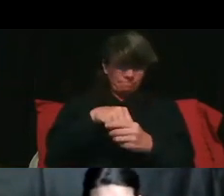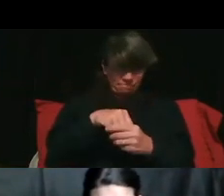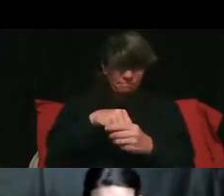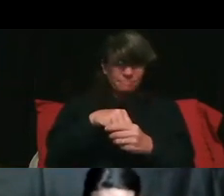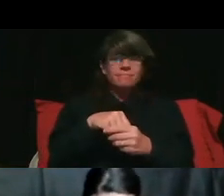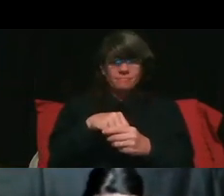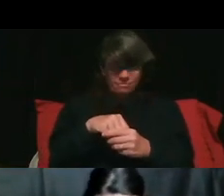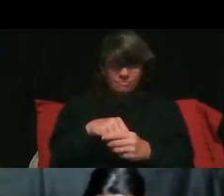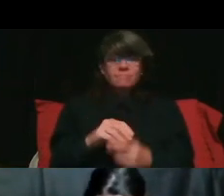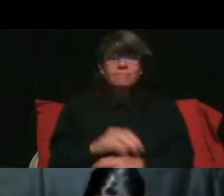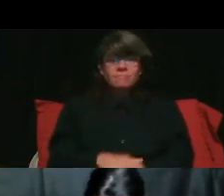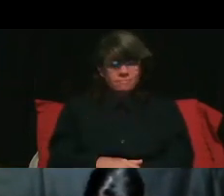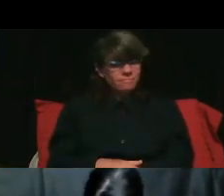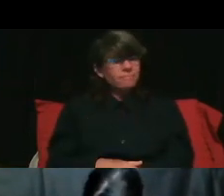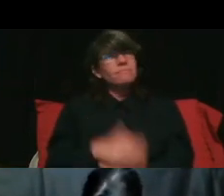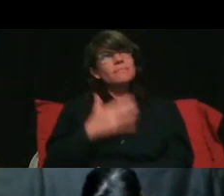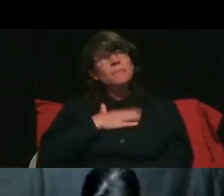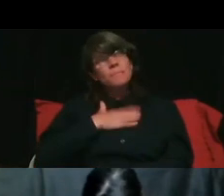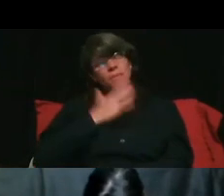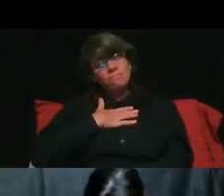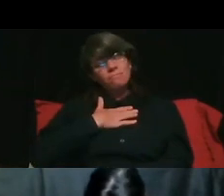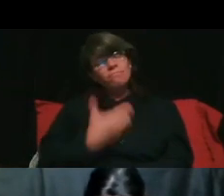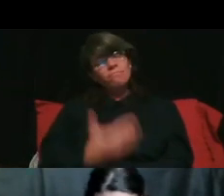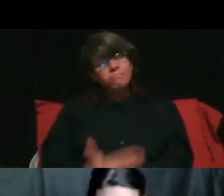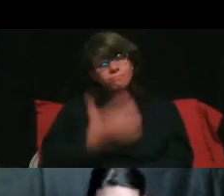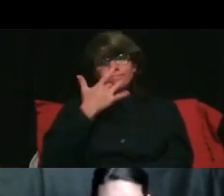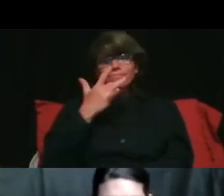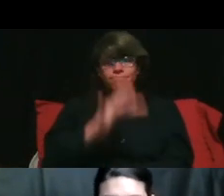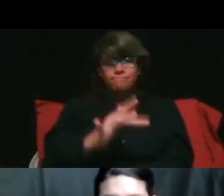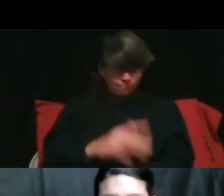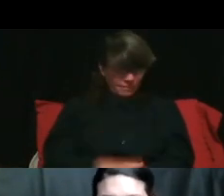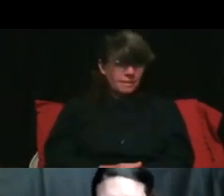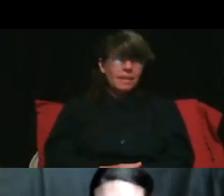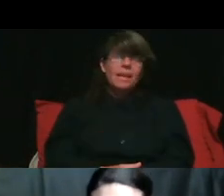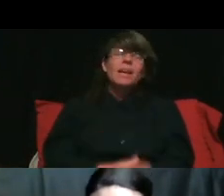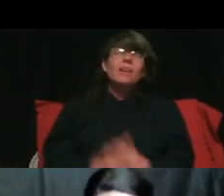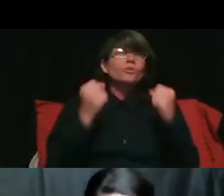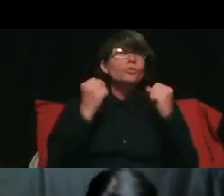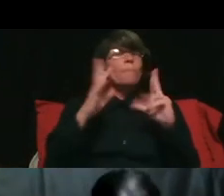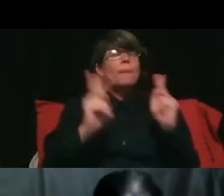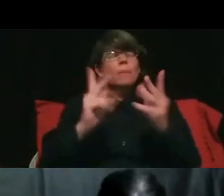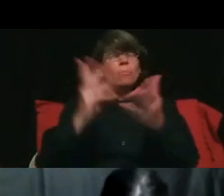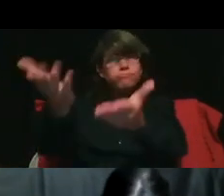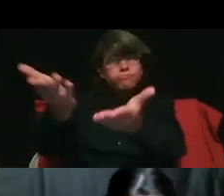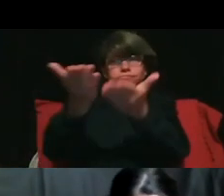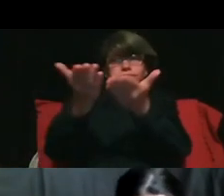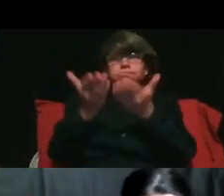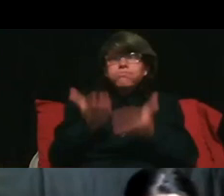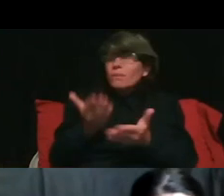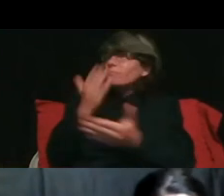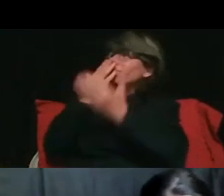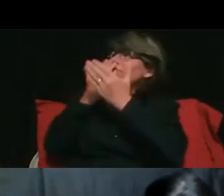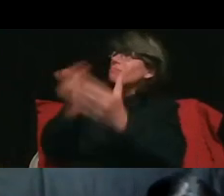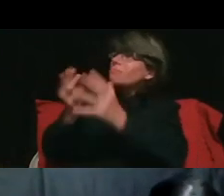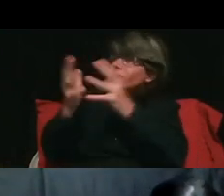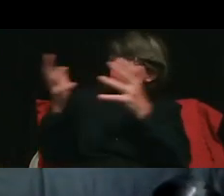I've been gifted, and I underline gifted, with so much, and